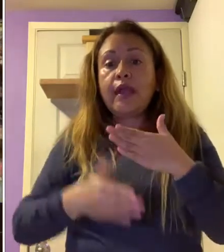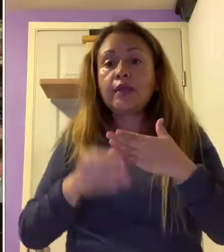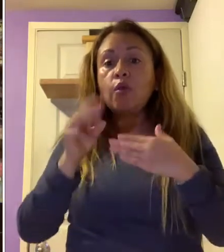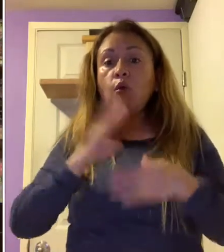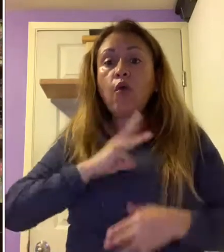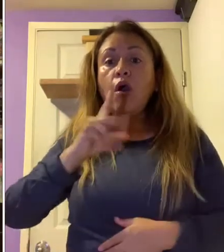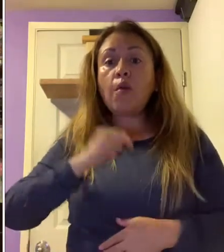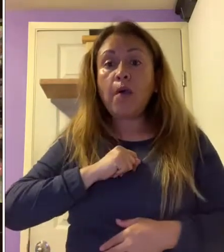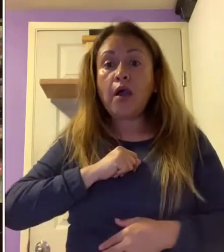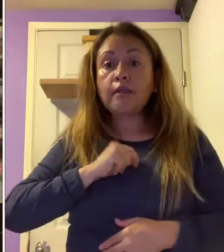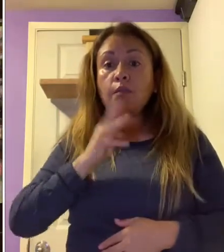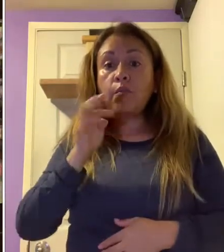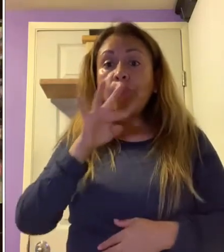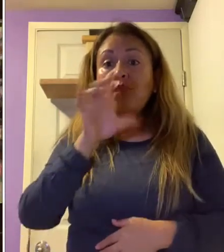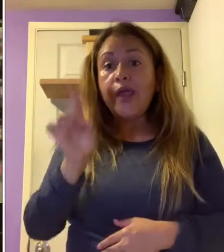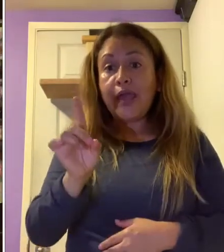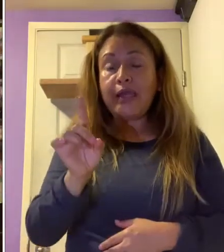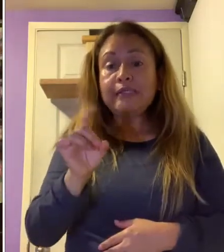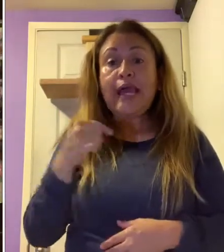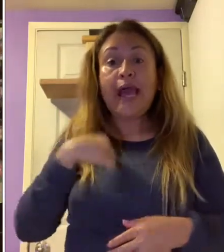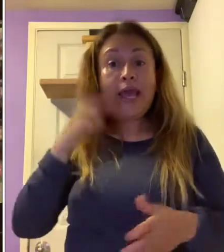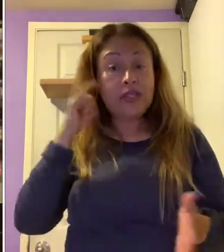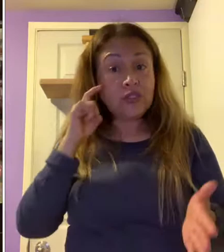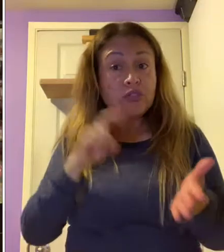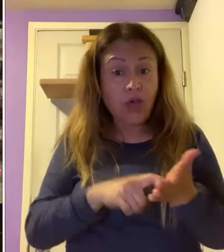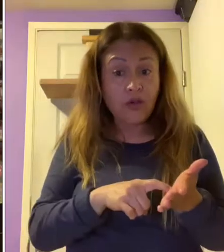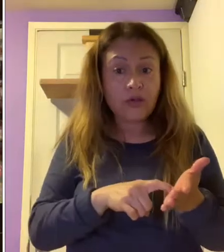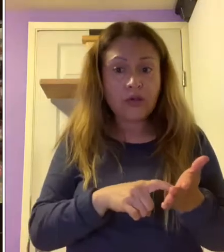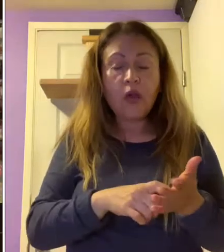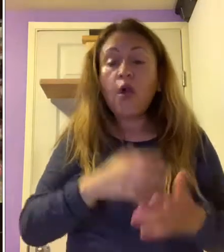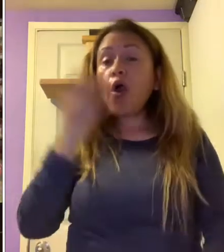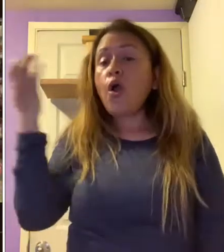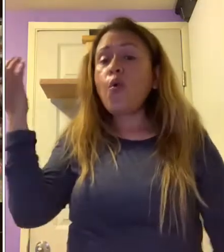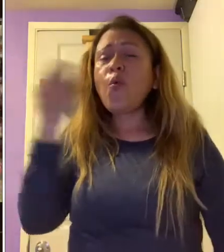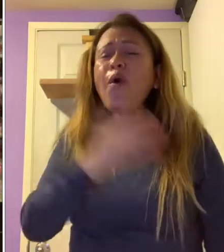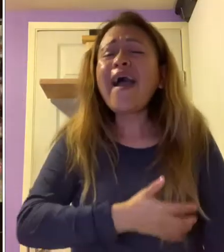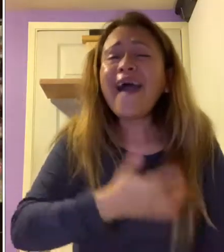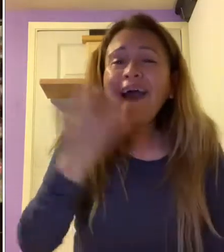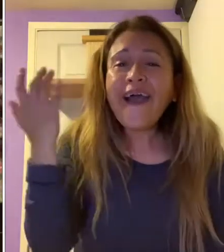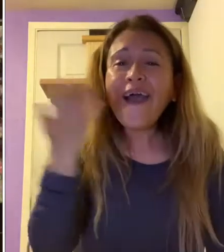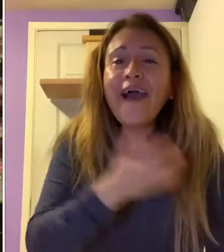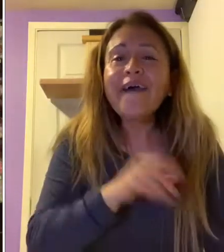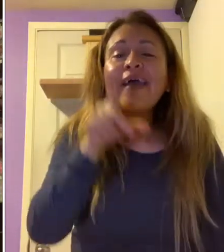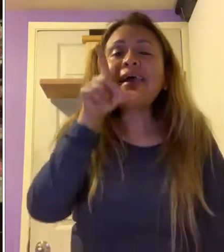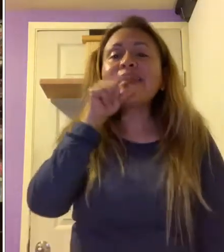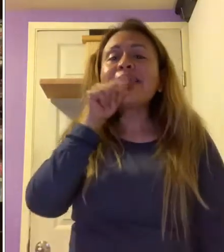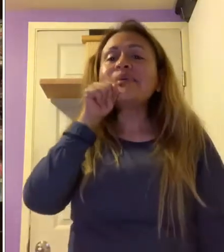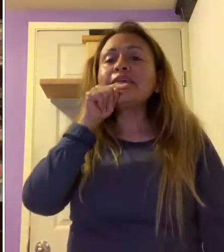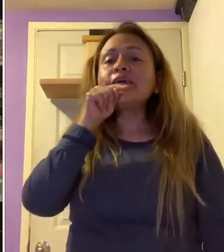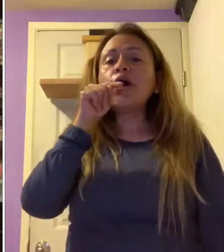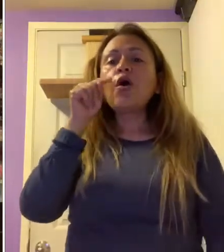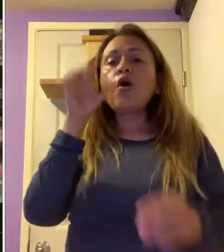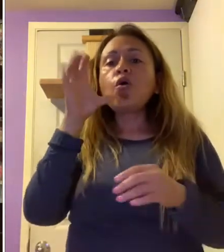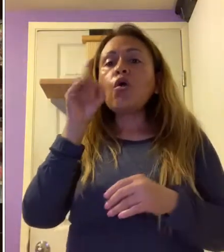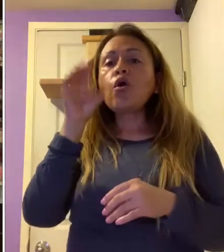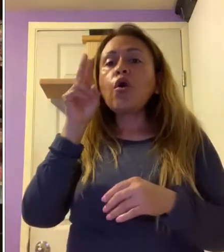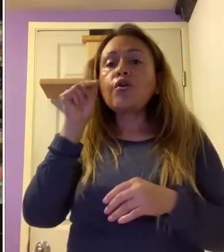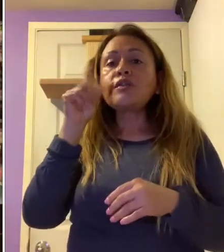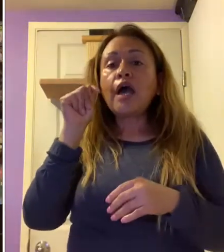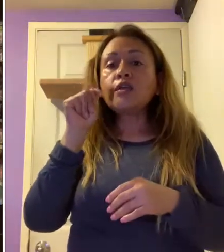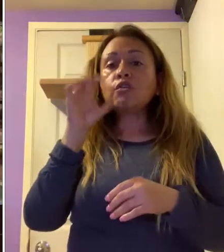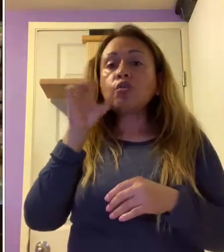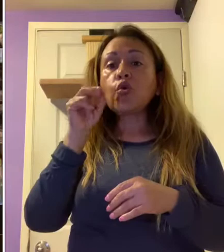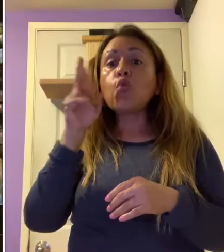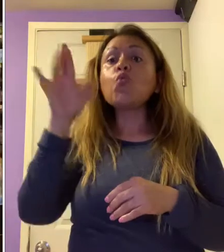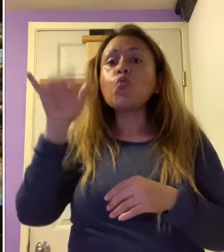interesting just to check out the Walmart brand frozen foods. And you guys, I just snuck a peek here. Holy cow. So this is the chicken coconut